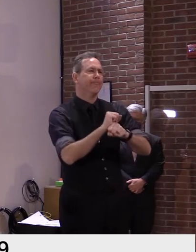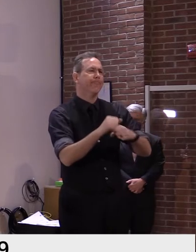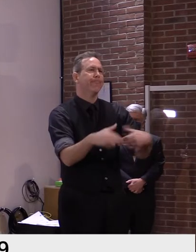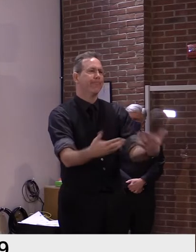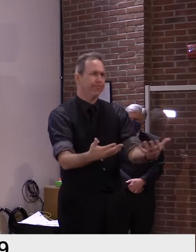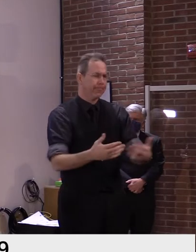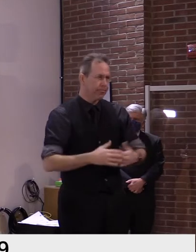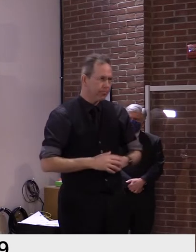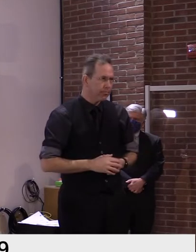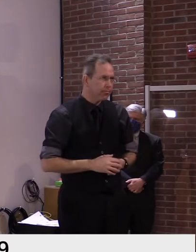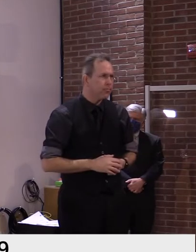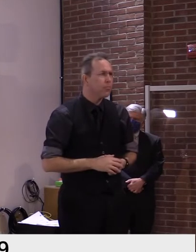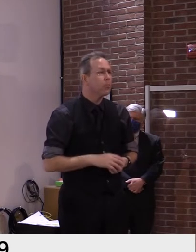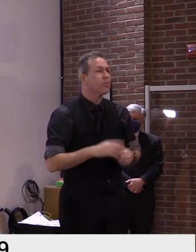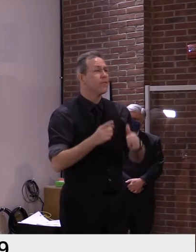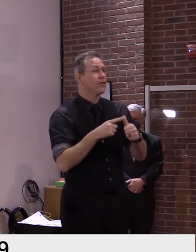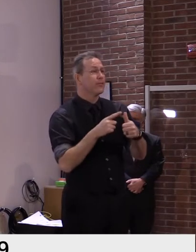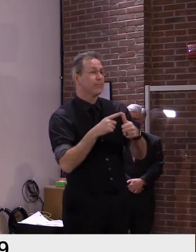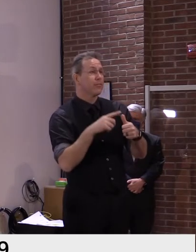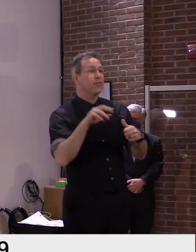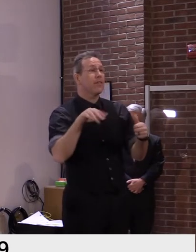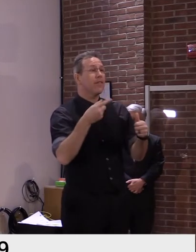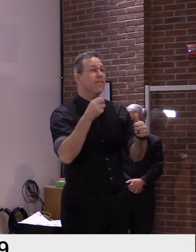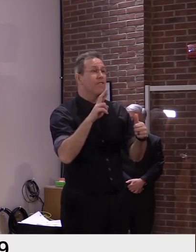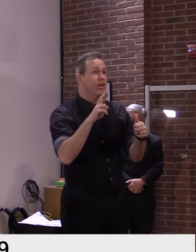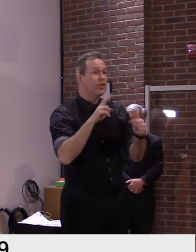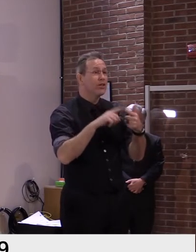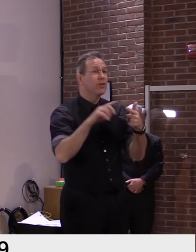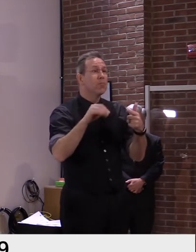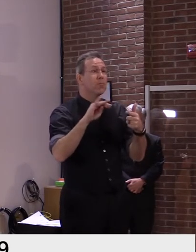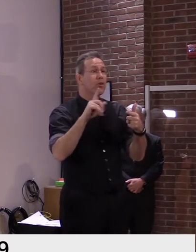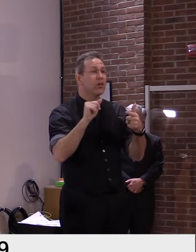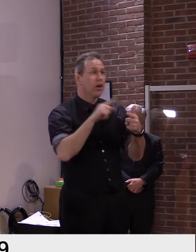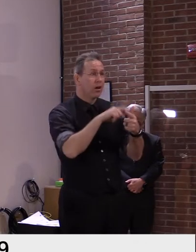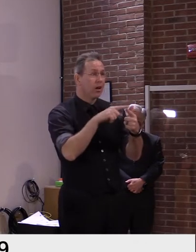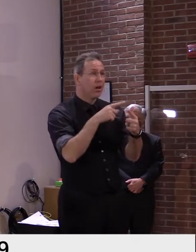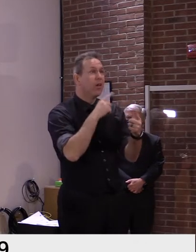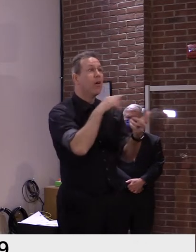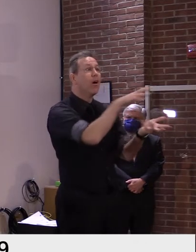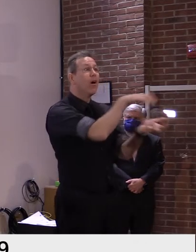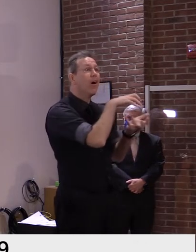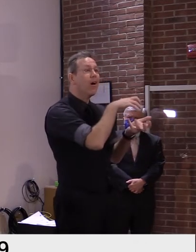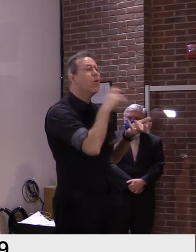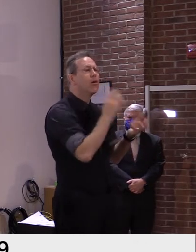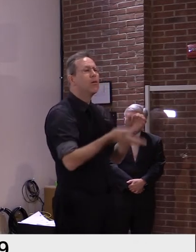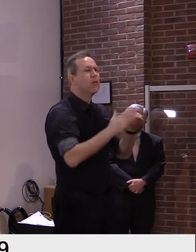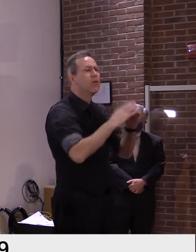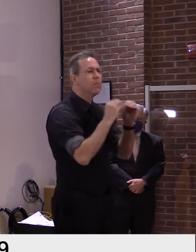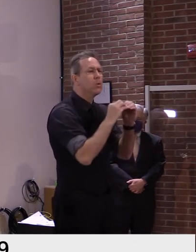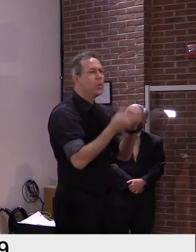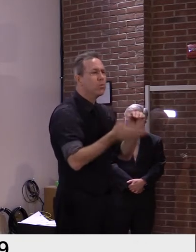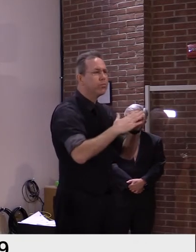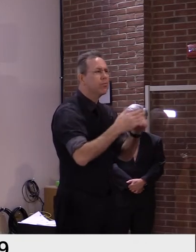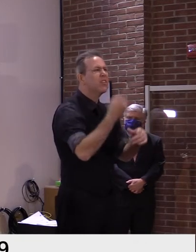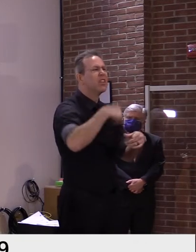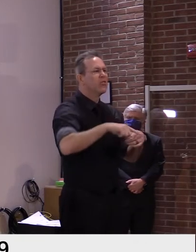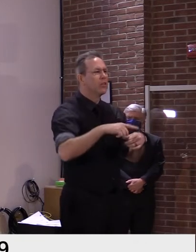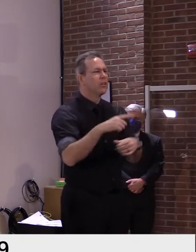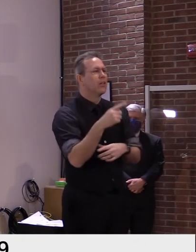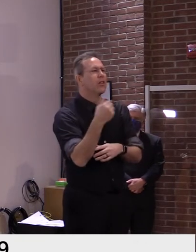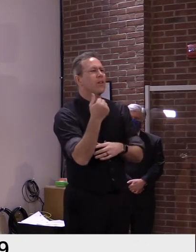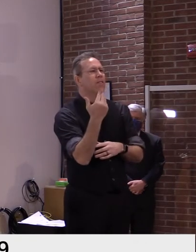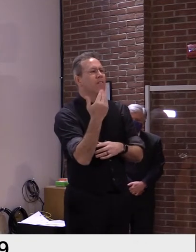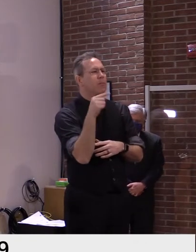that Pfizer and Moderna allocations will increase next week to 15.2 million, up